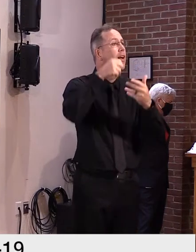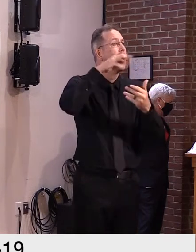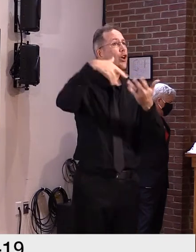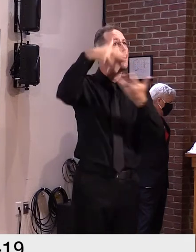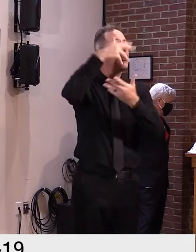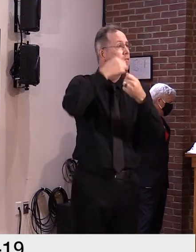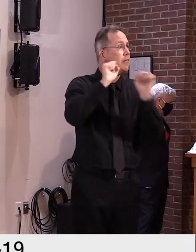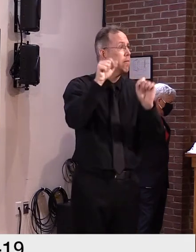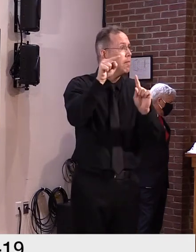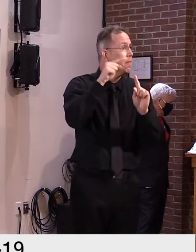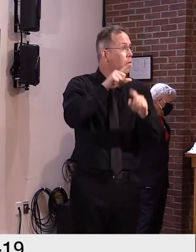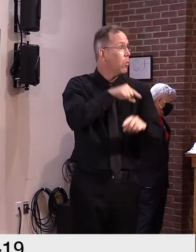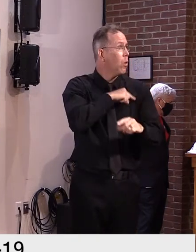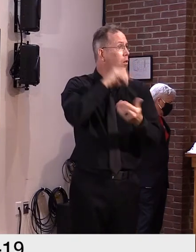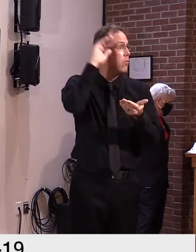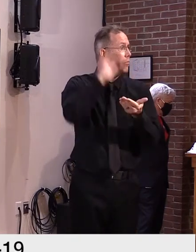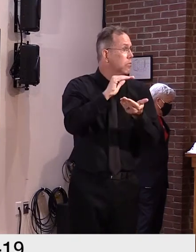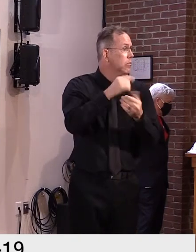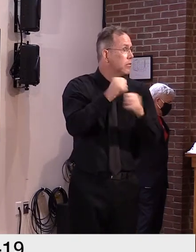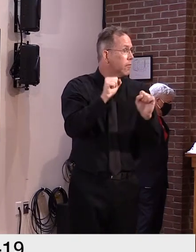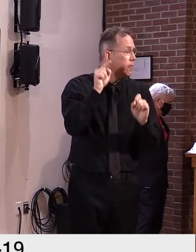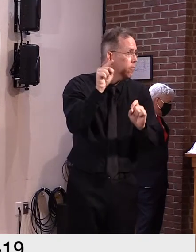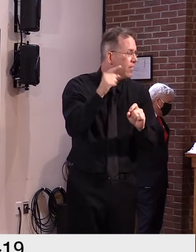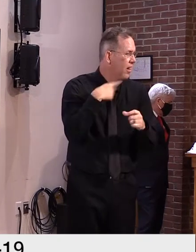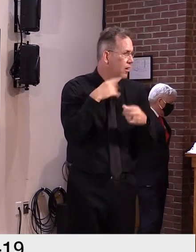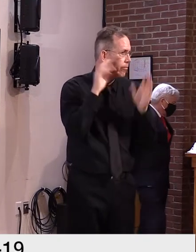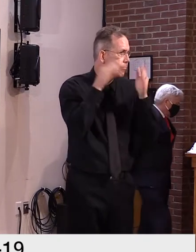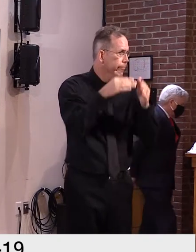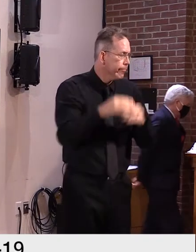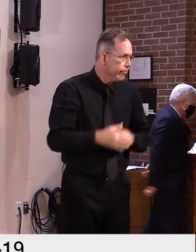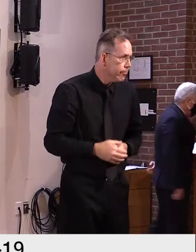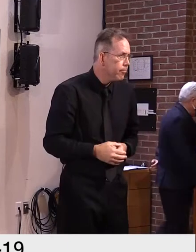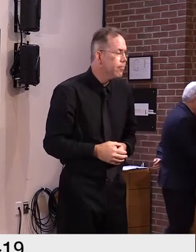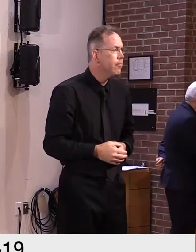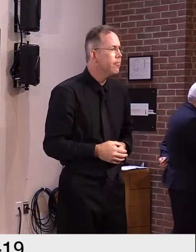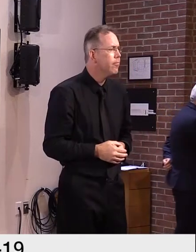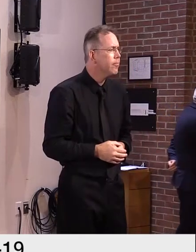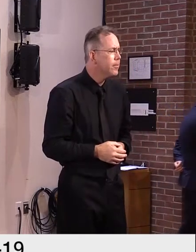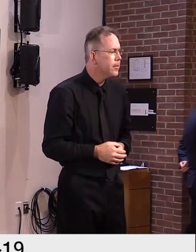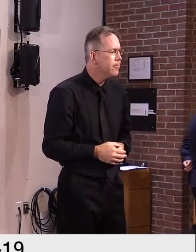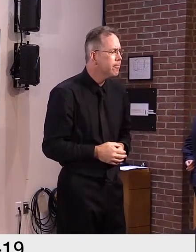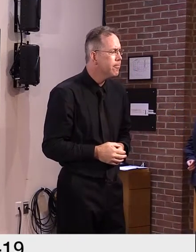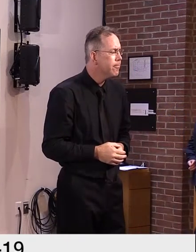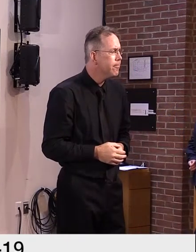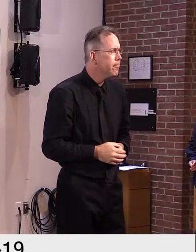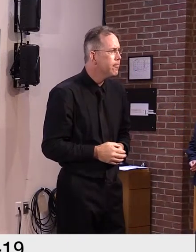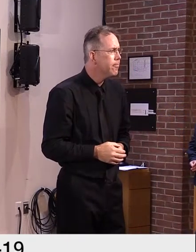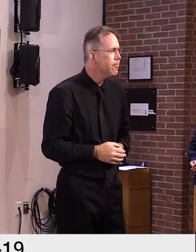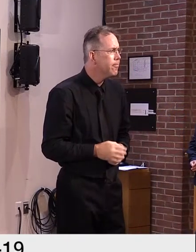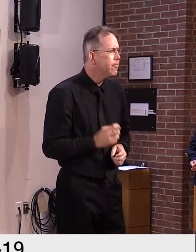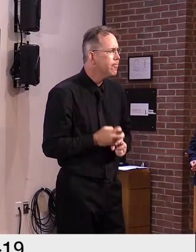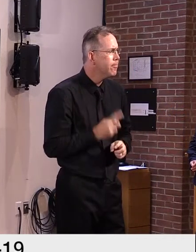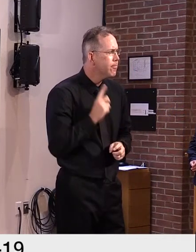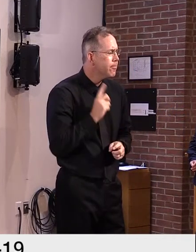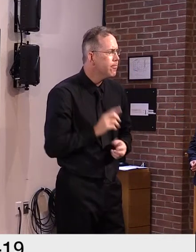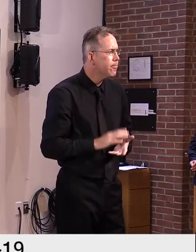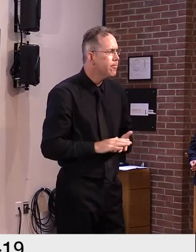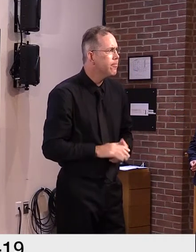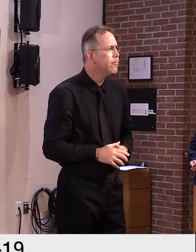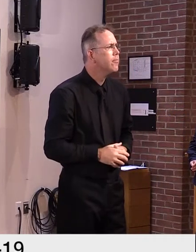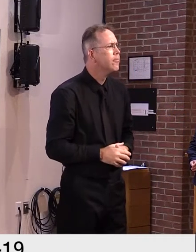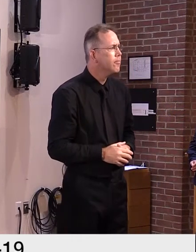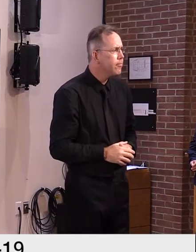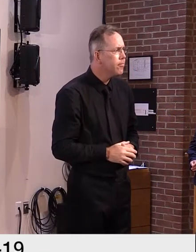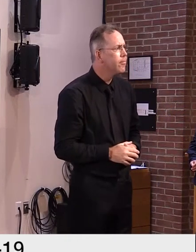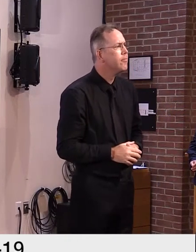for the building materials that appear to be the source of the contamination, but also soils outside the building. So that is very much a work